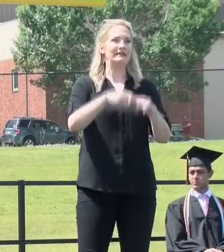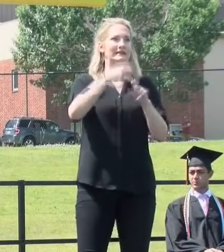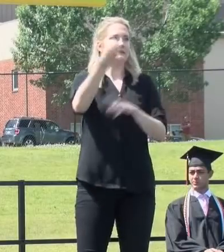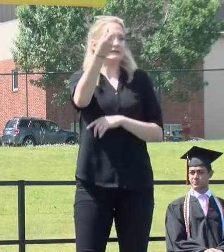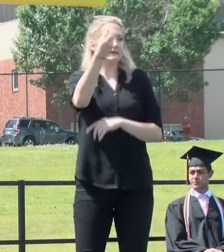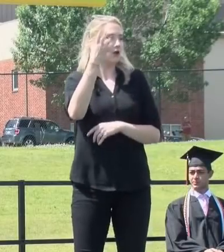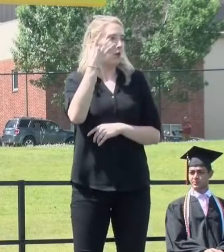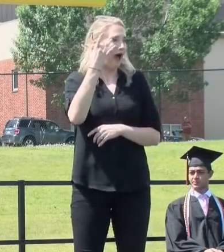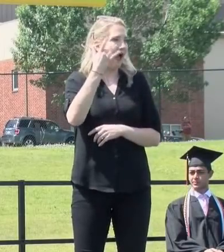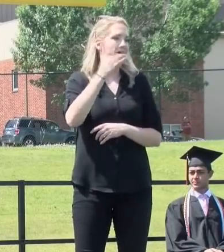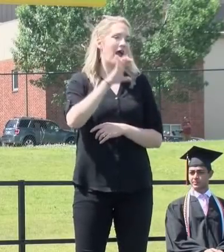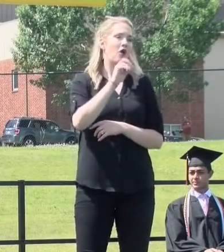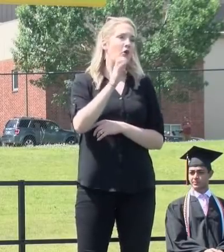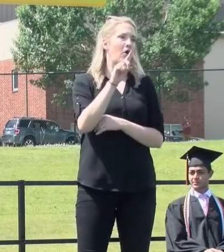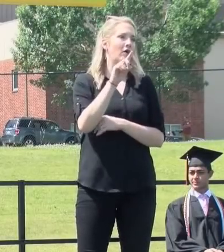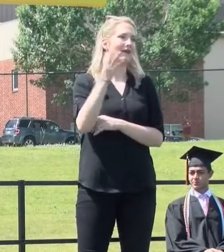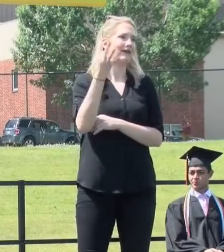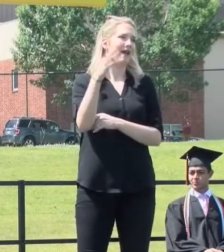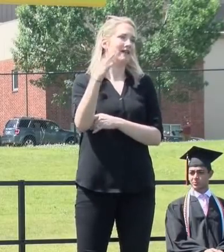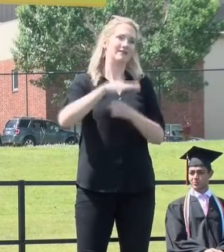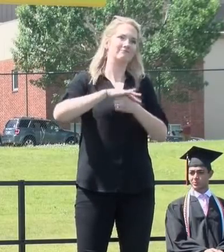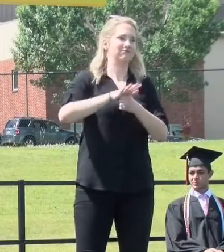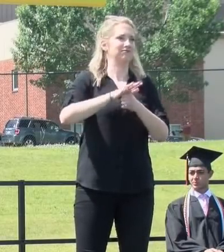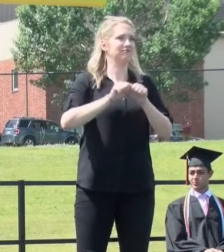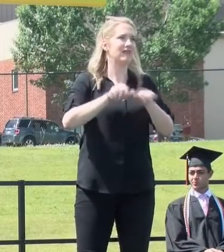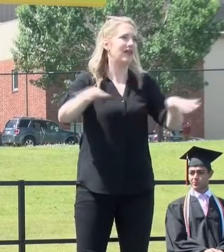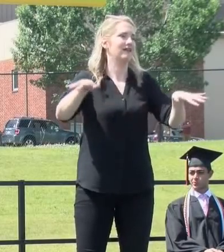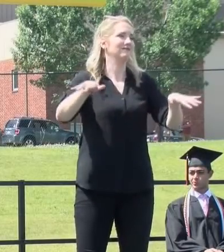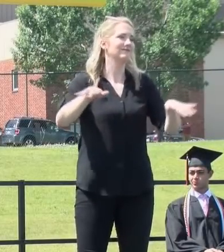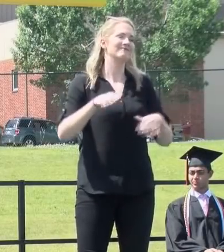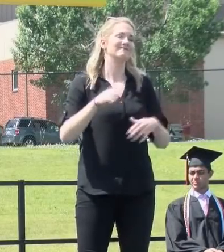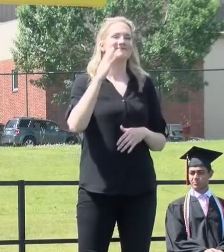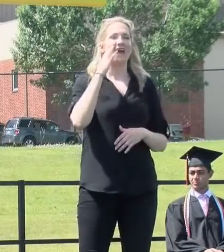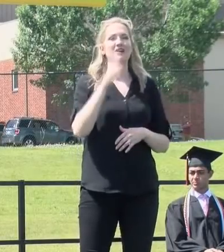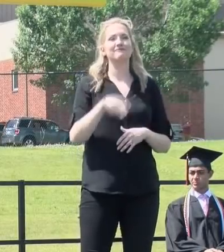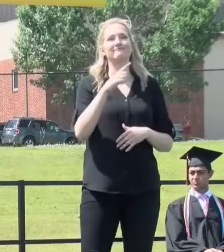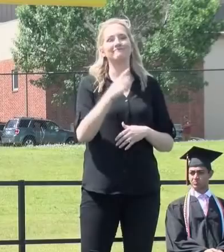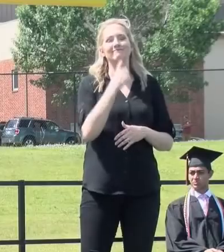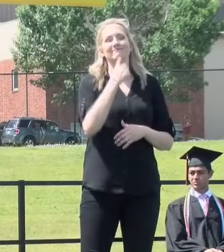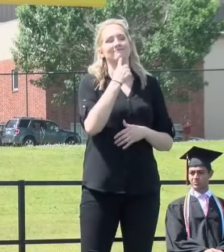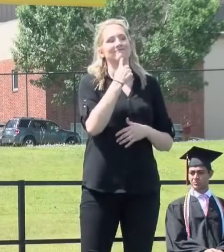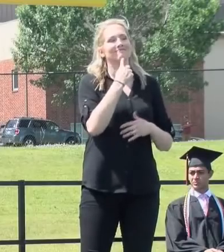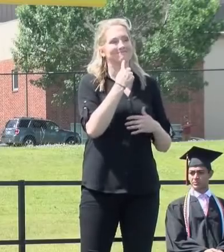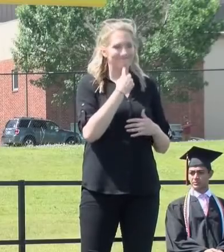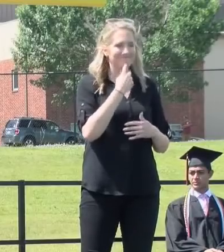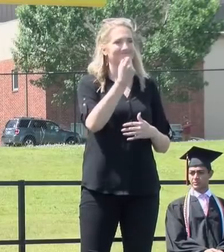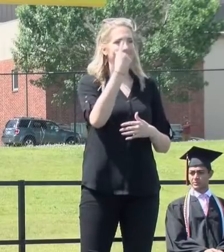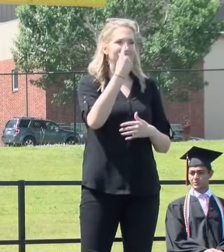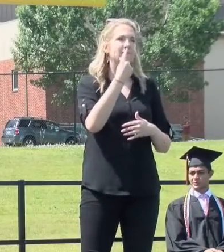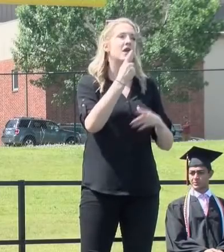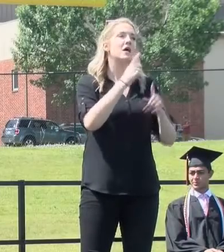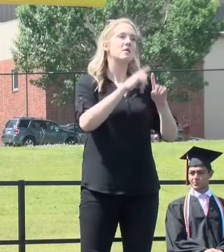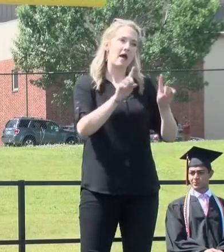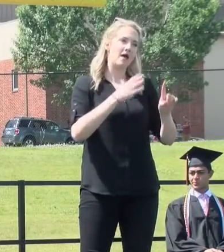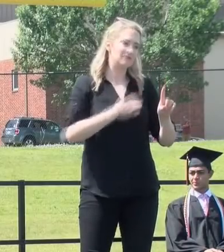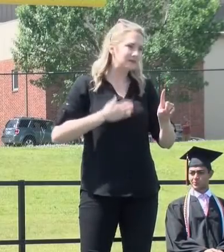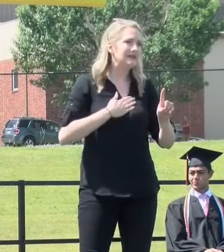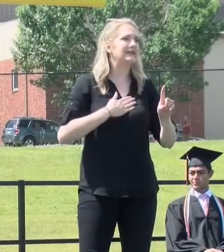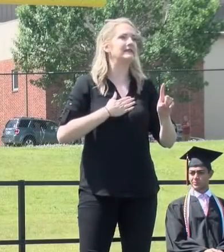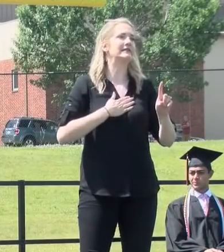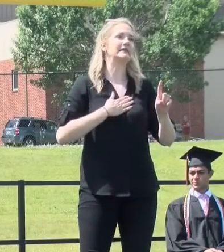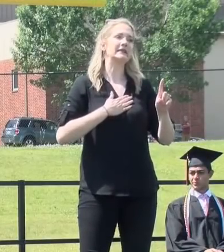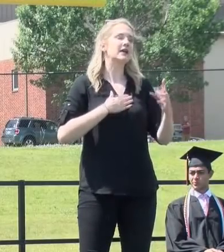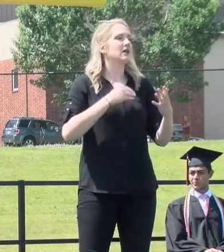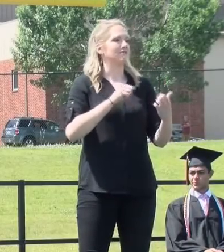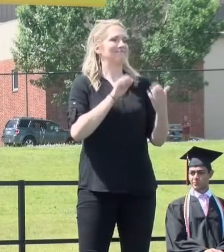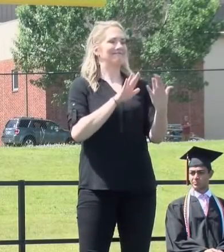to COVID-19. While I know there was disappointment, I challenge you not to let the